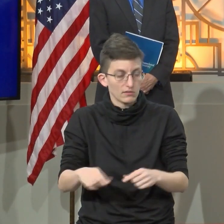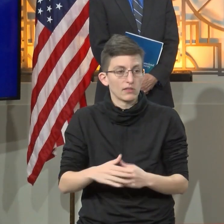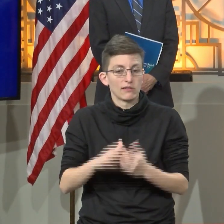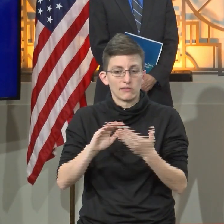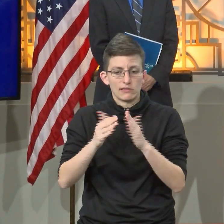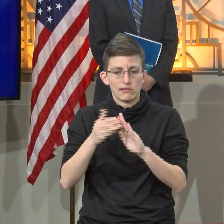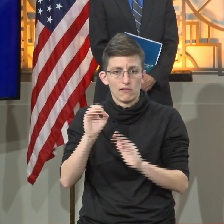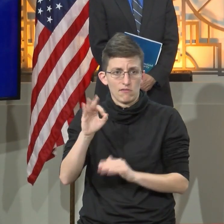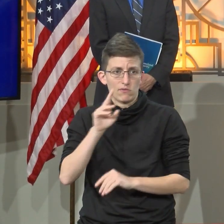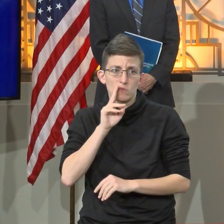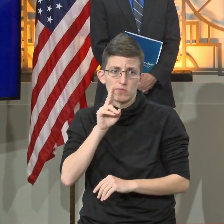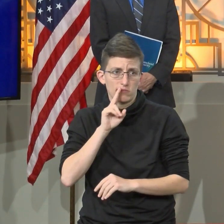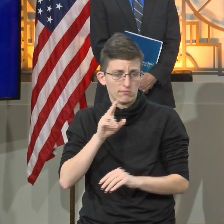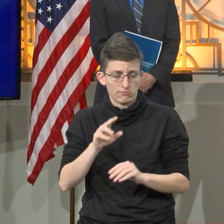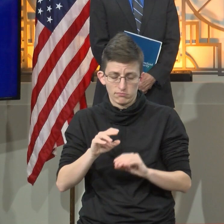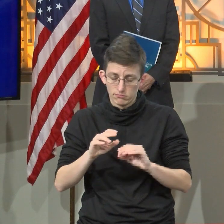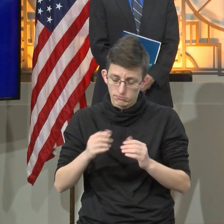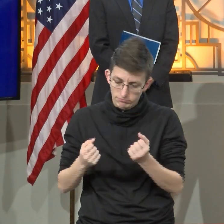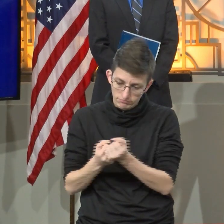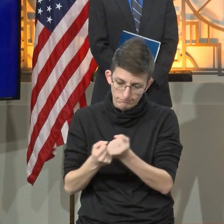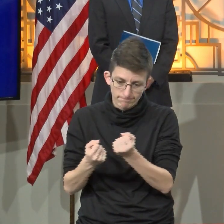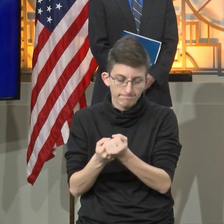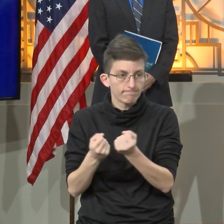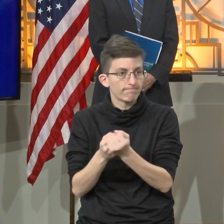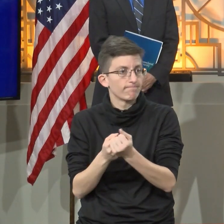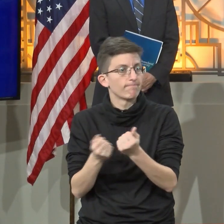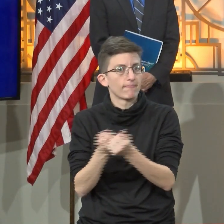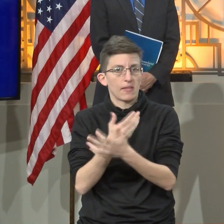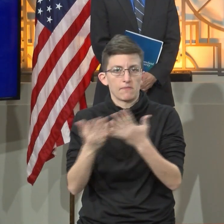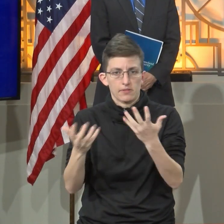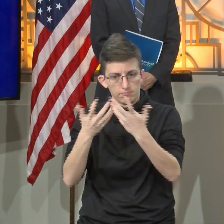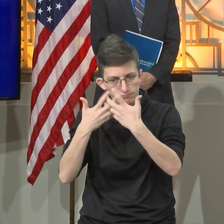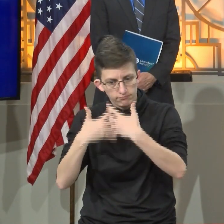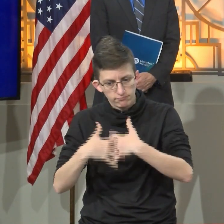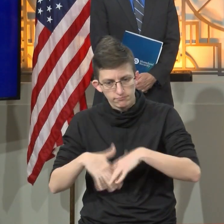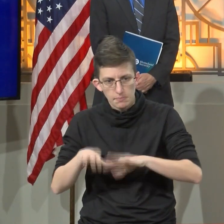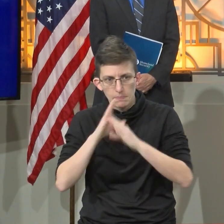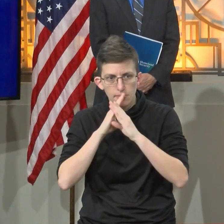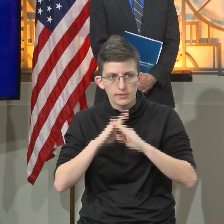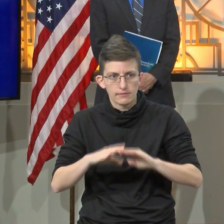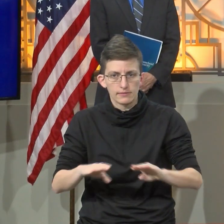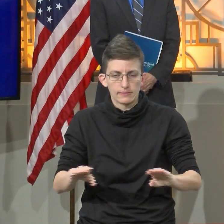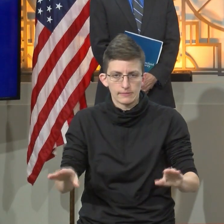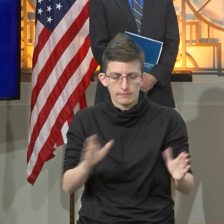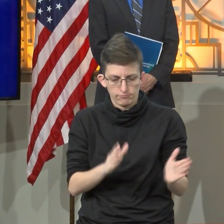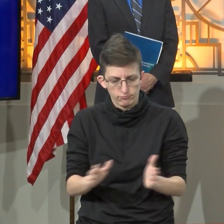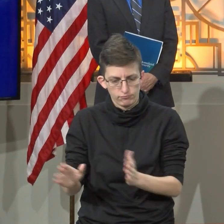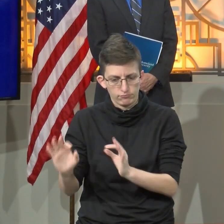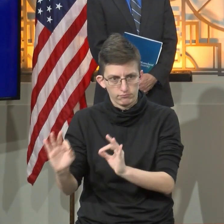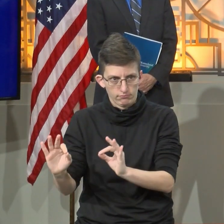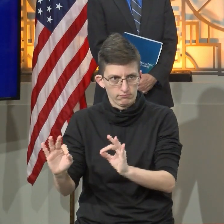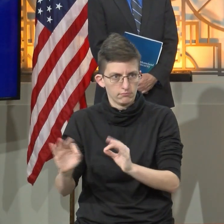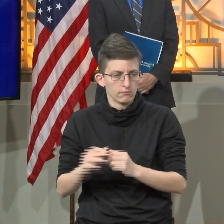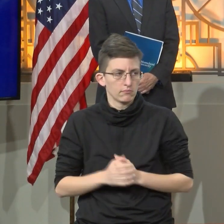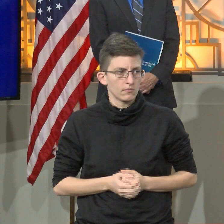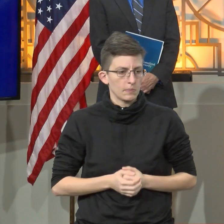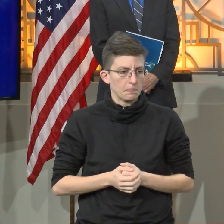will support the efforts to make sure that things are done in a very peaceful and orderly fashion. And